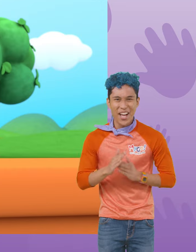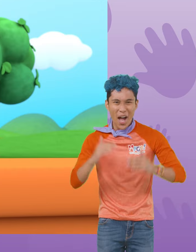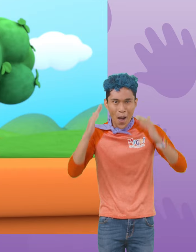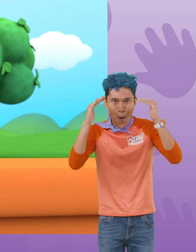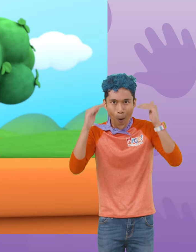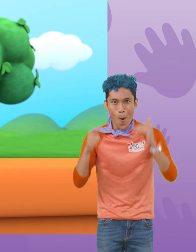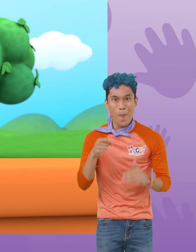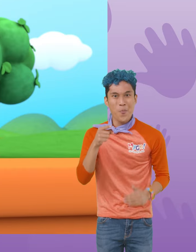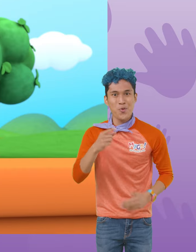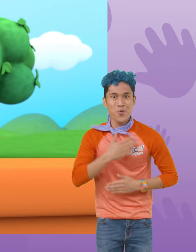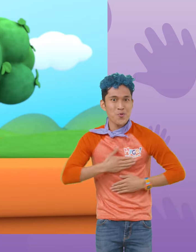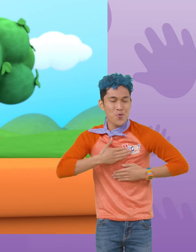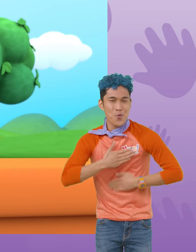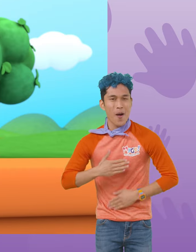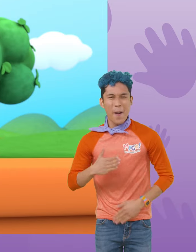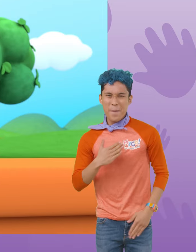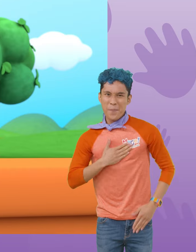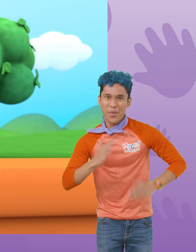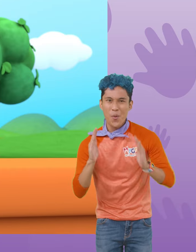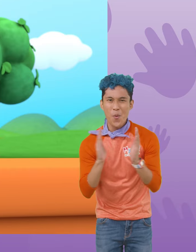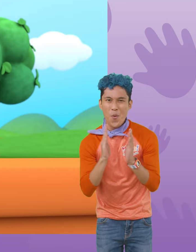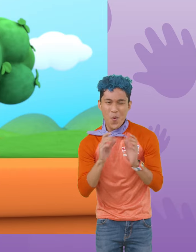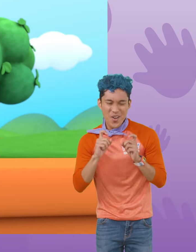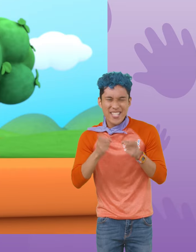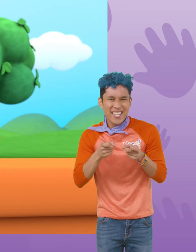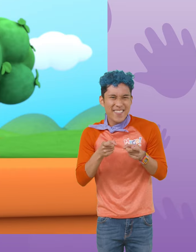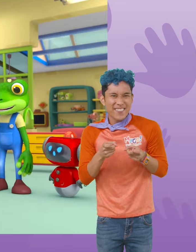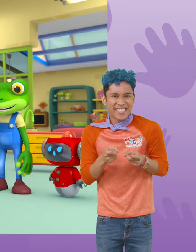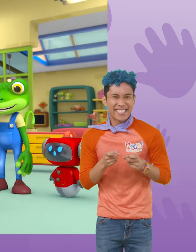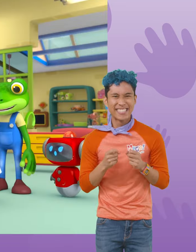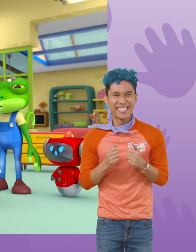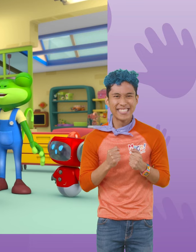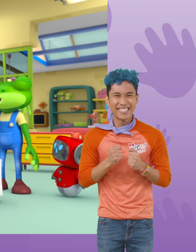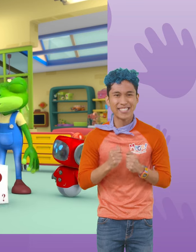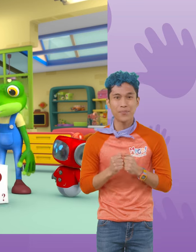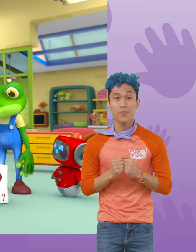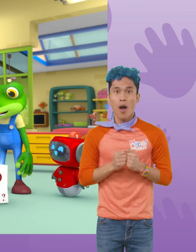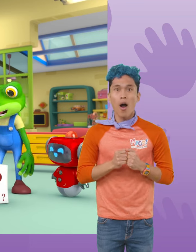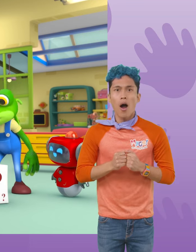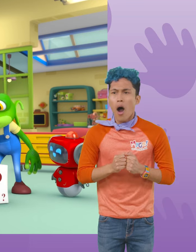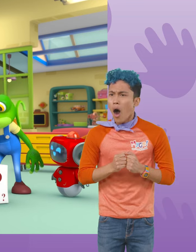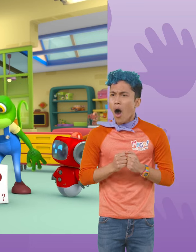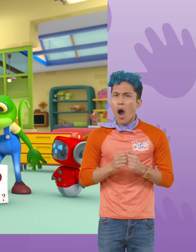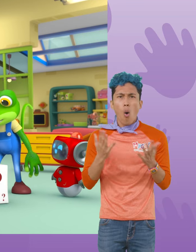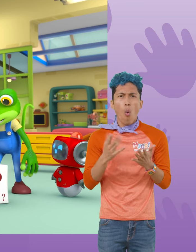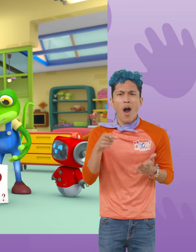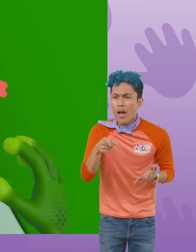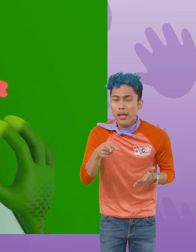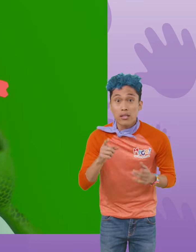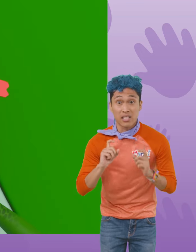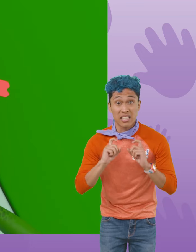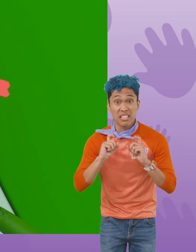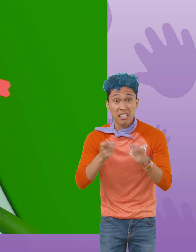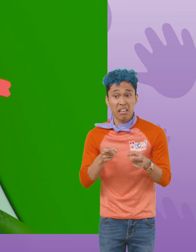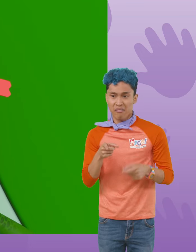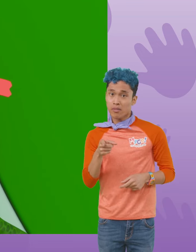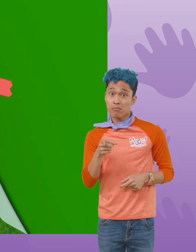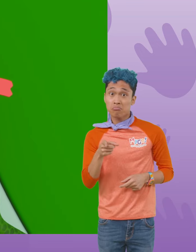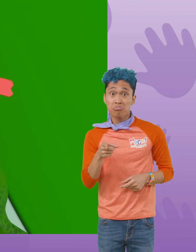I hope you enjoy my little present, Gecko. Woohoo! What's this? A